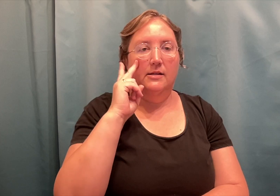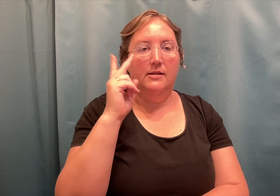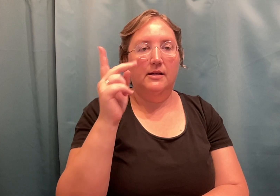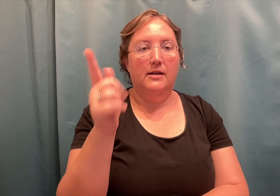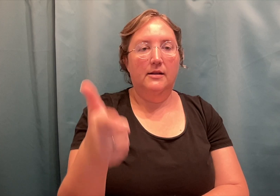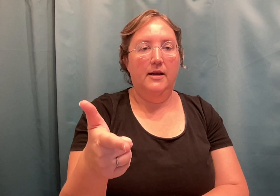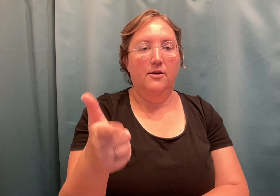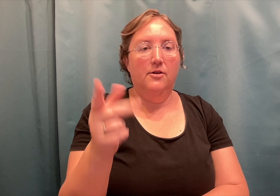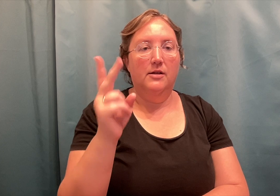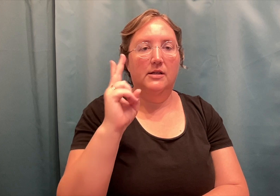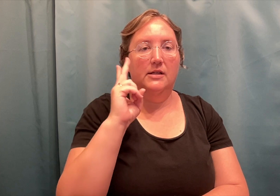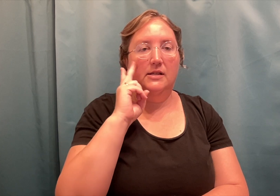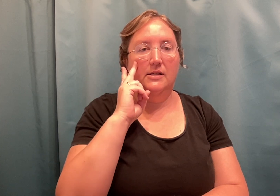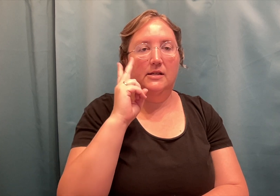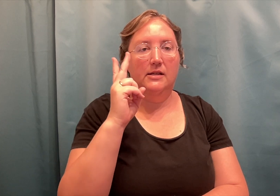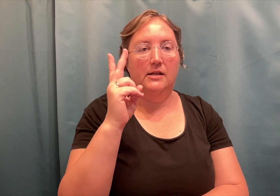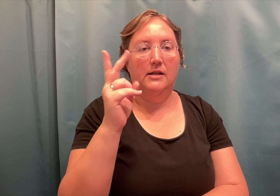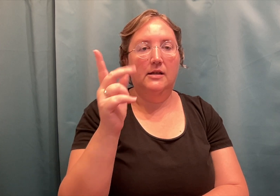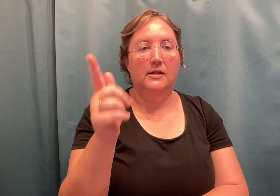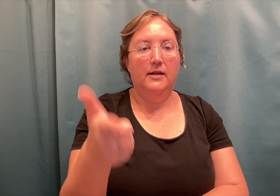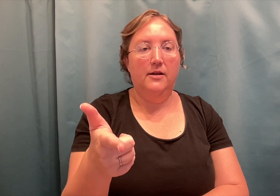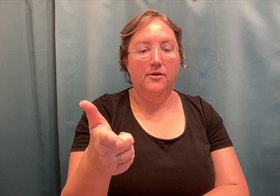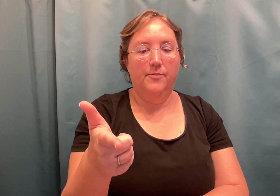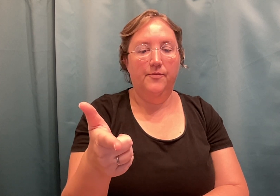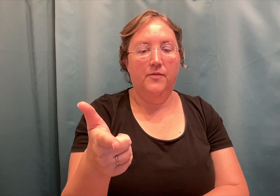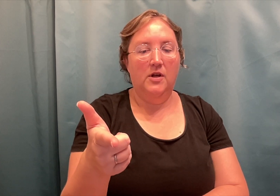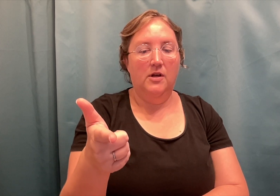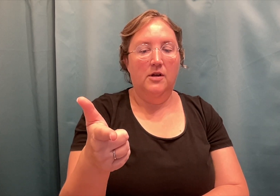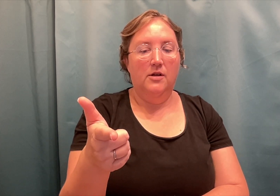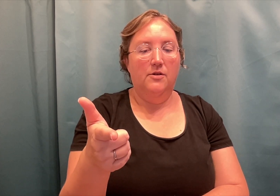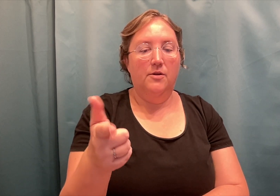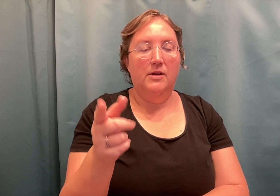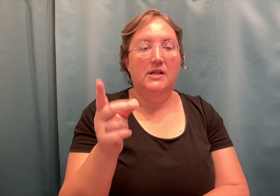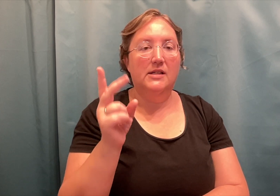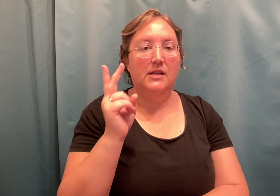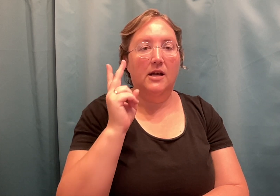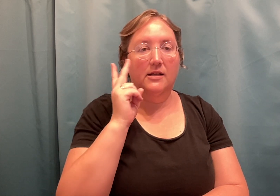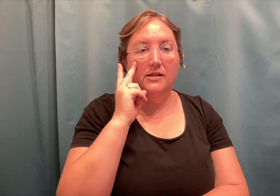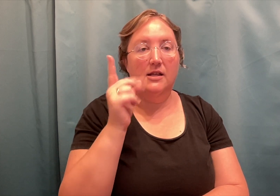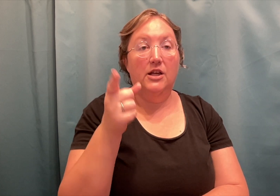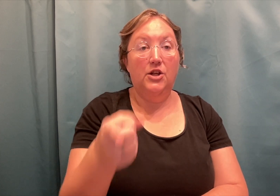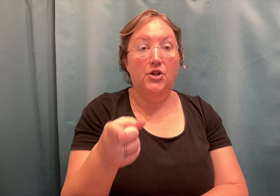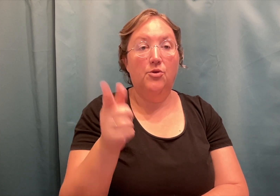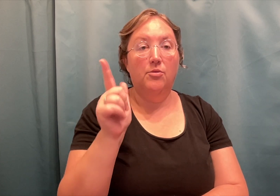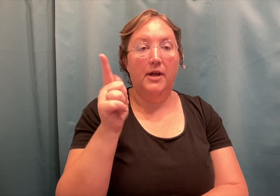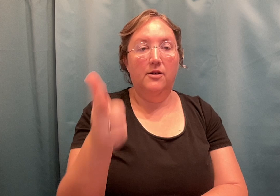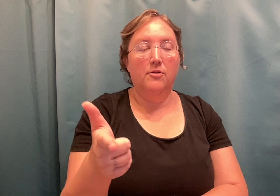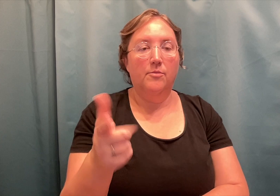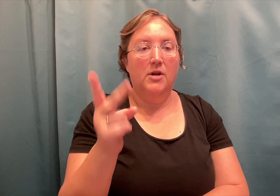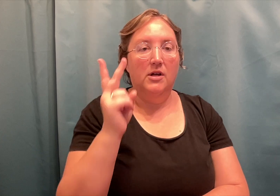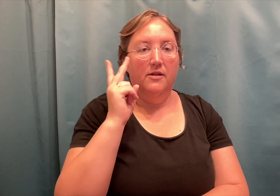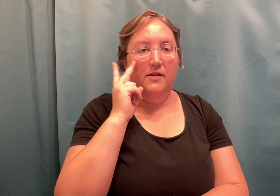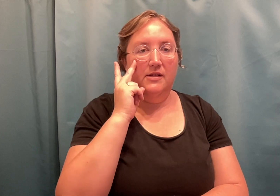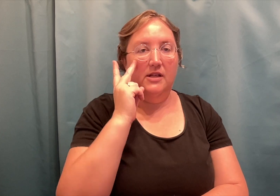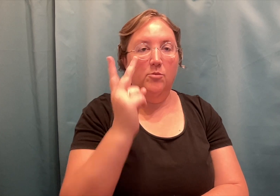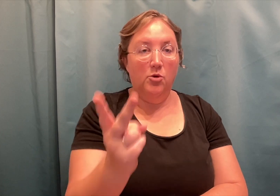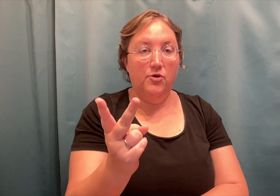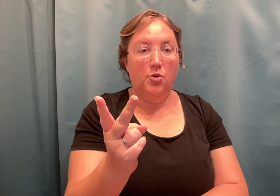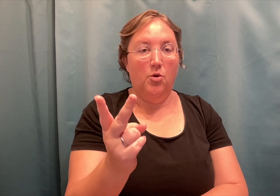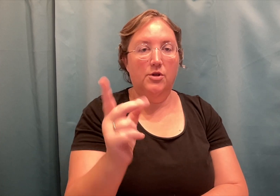See you later. See you later. You don't need to sign see you later. The C moves towards